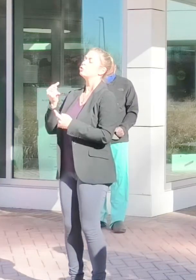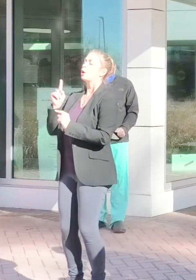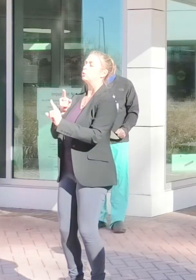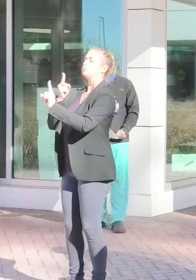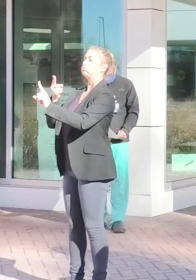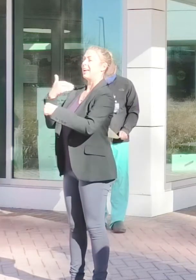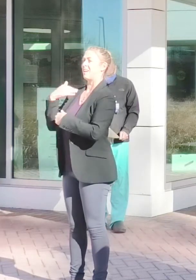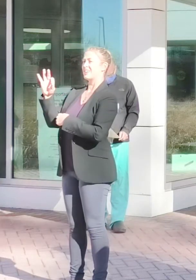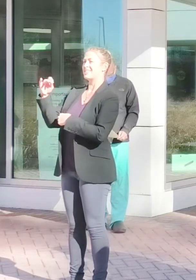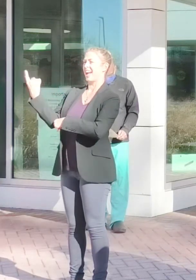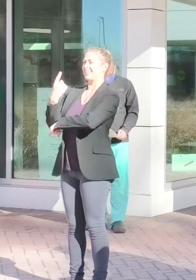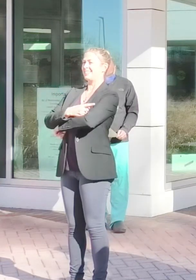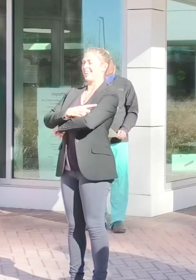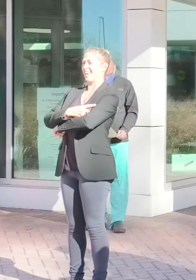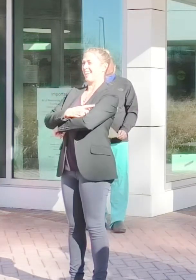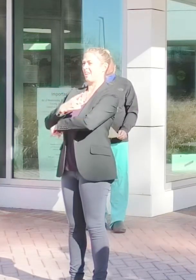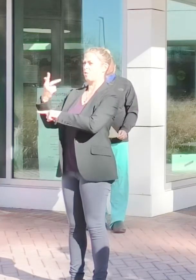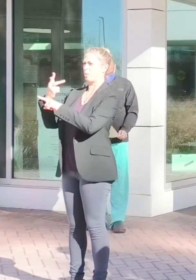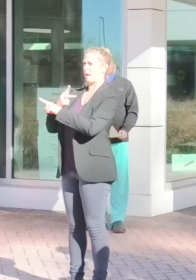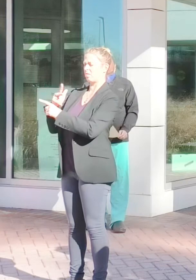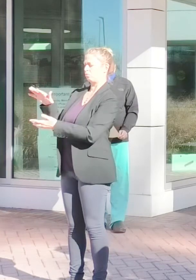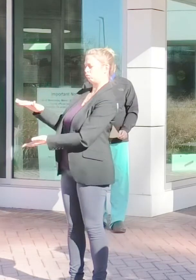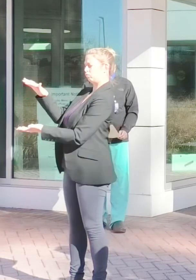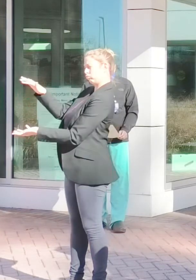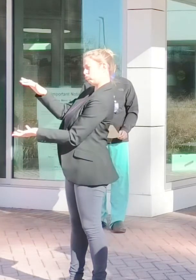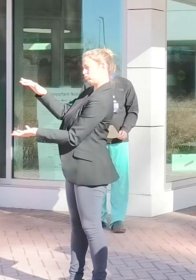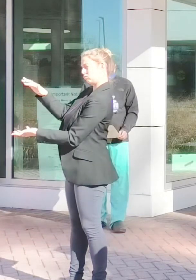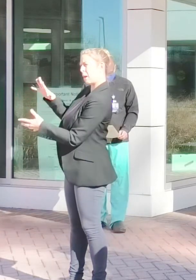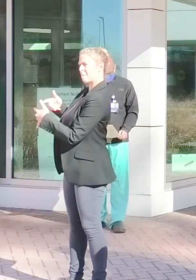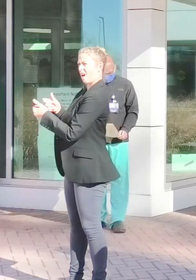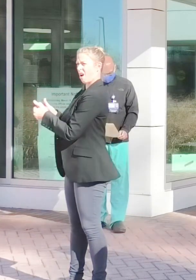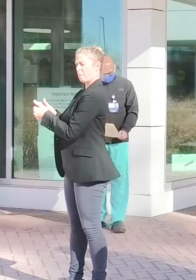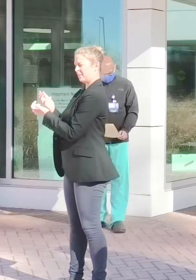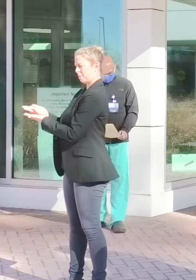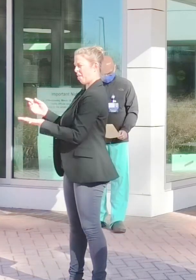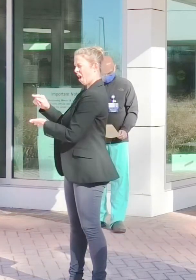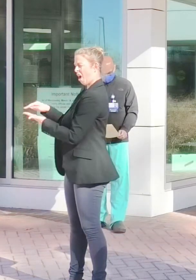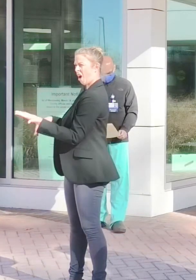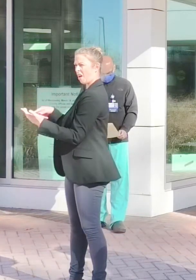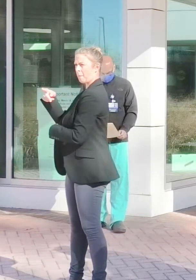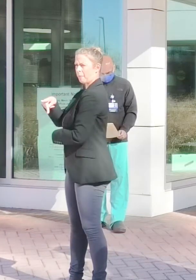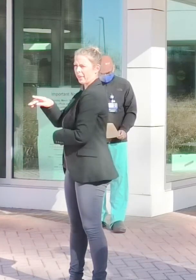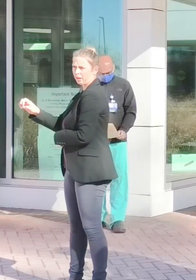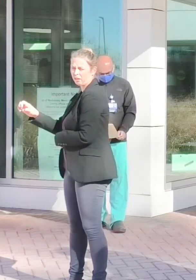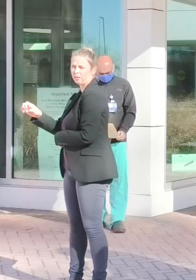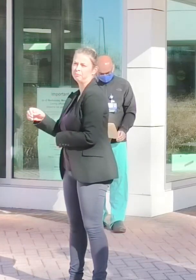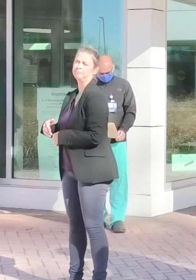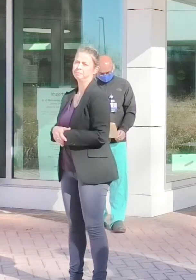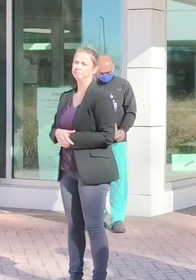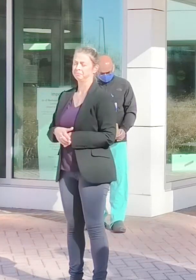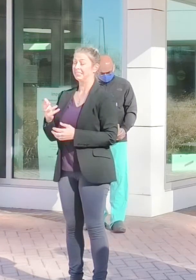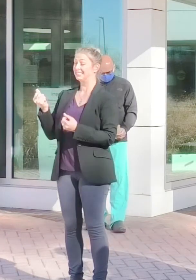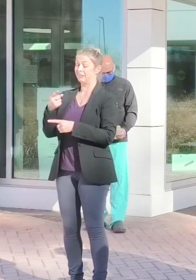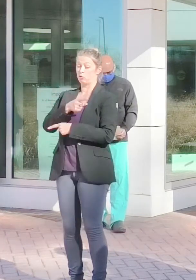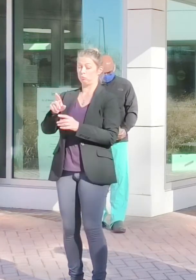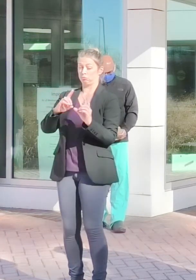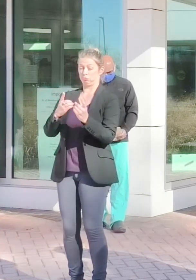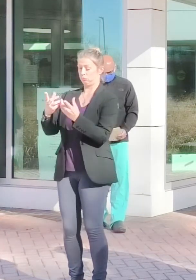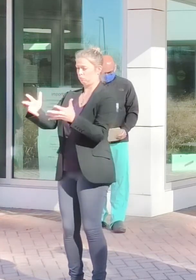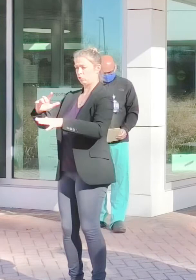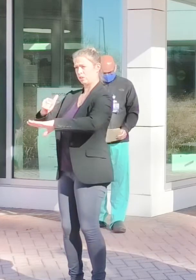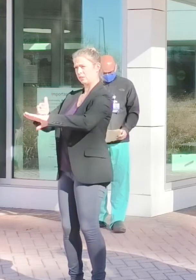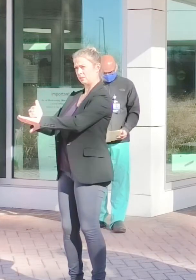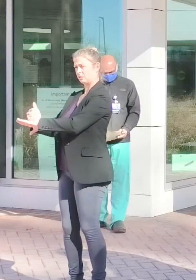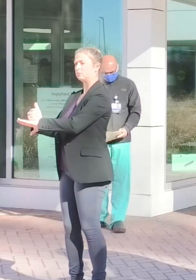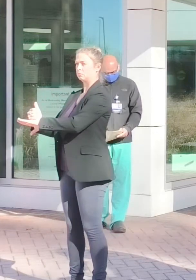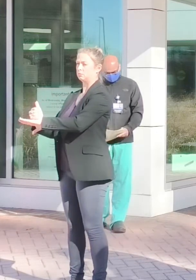as the chief stated, he's already gotten there. We have multiple other departments that have gotten there as well. So that's a goal